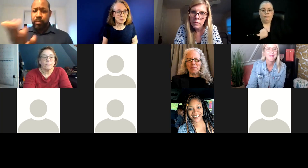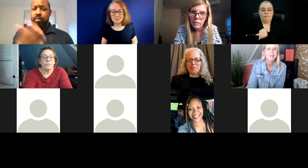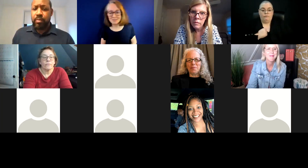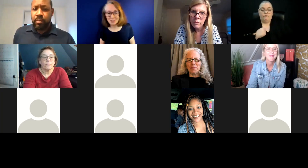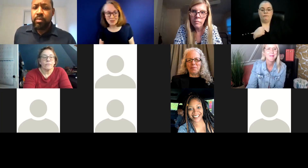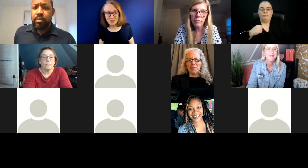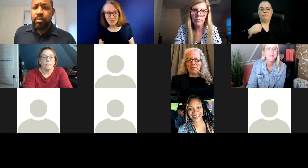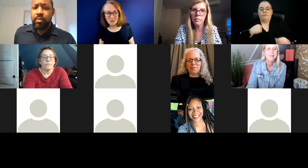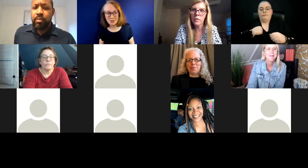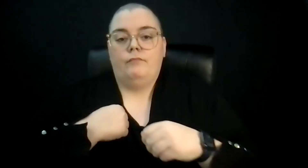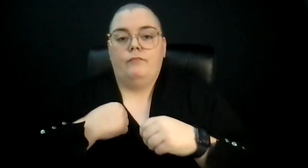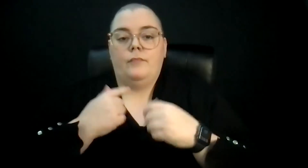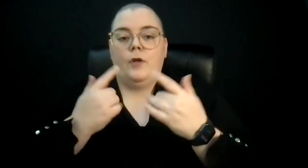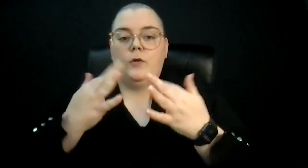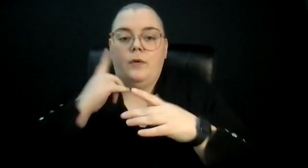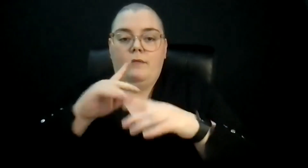Please go ahead, Rain.